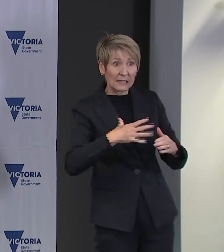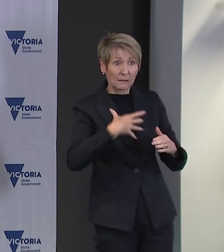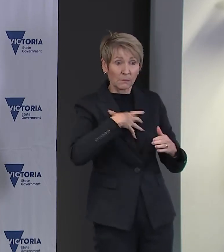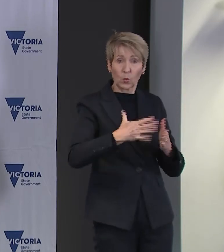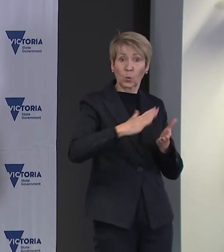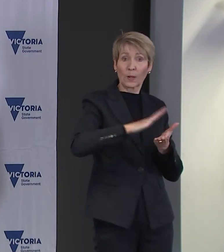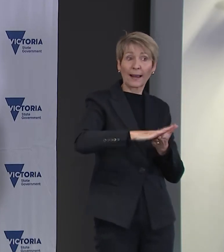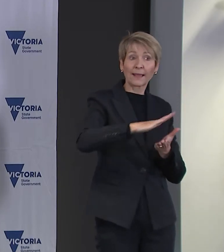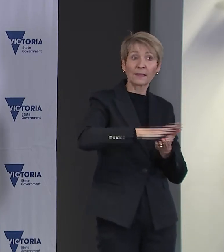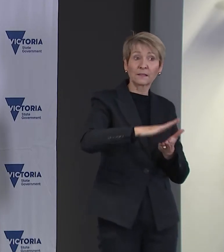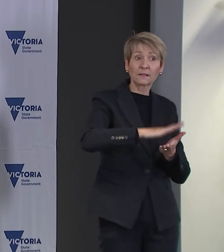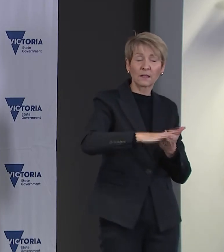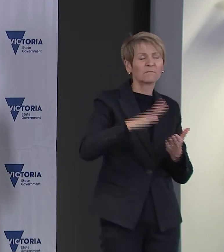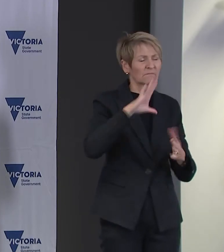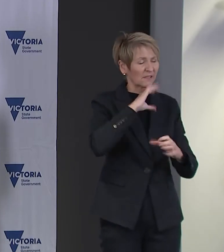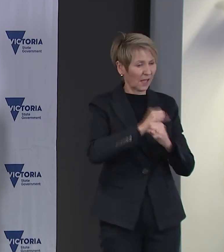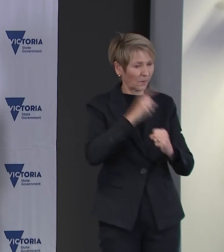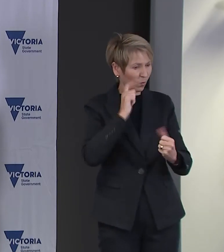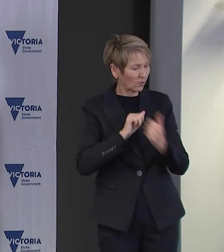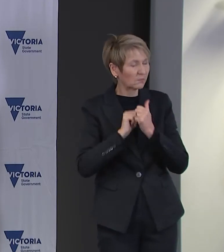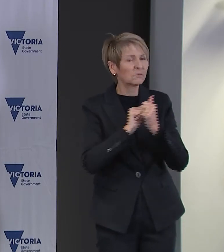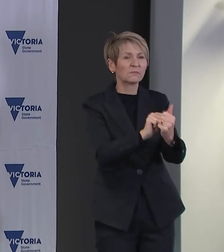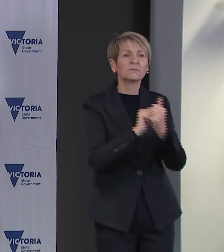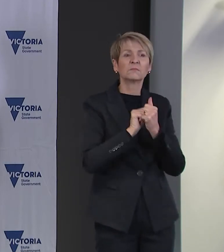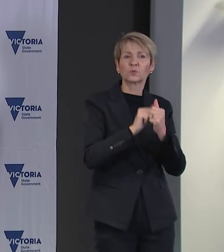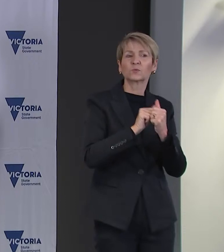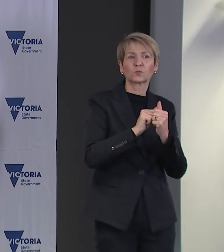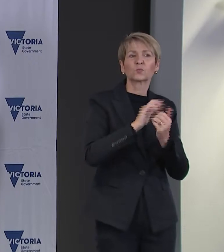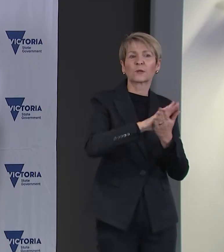work, we'll work with them on achieving that.